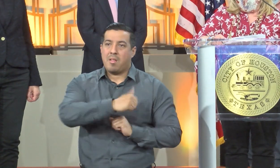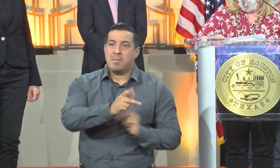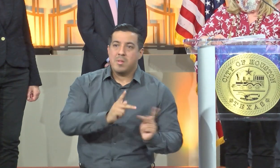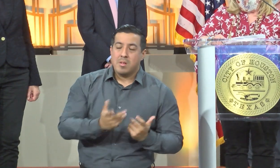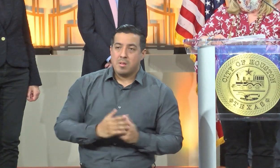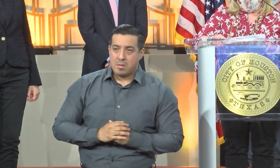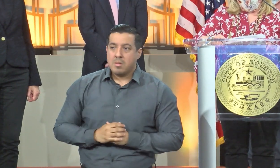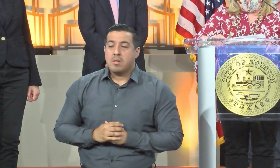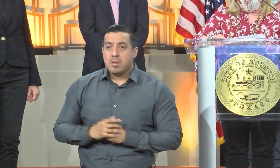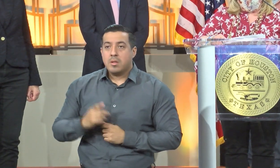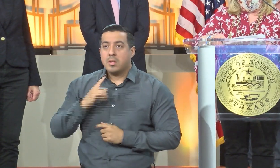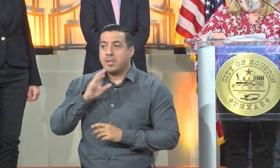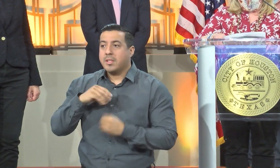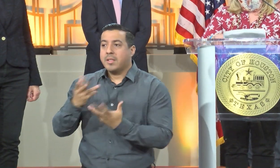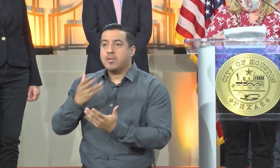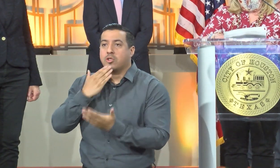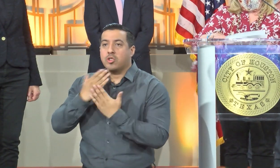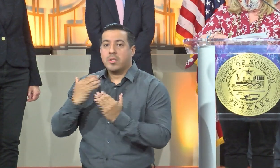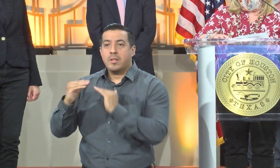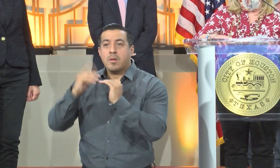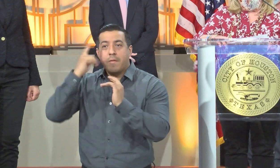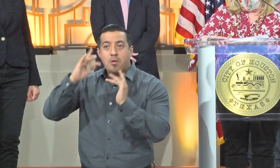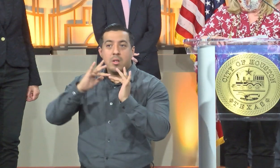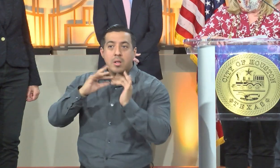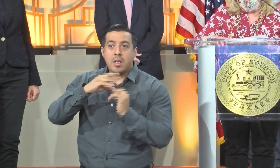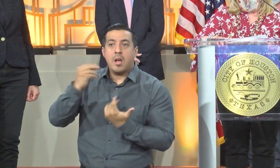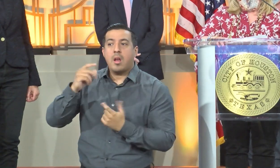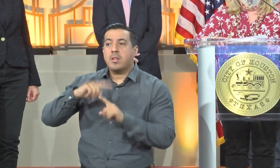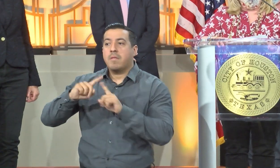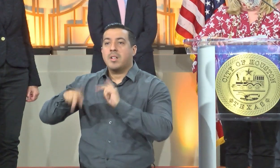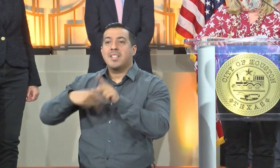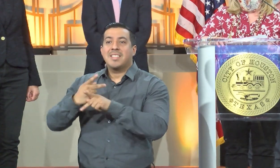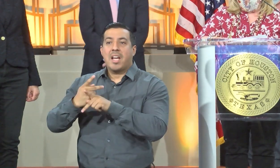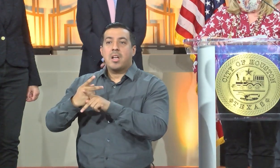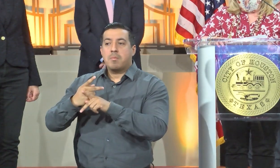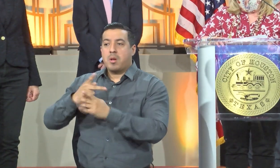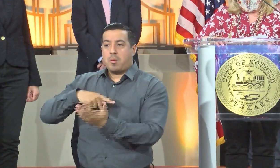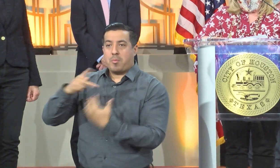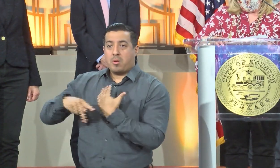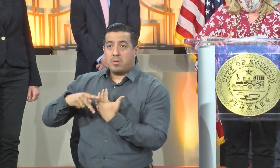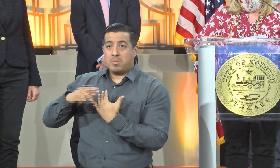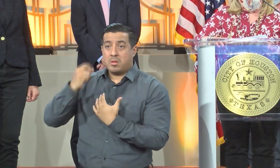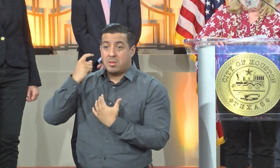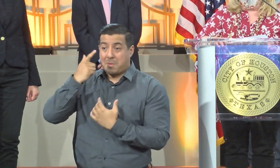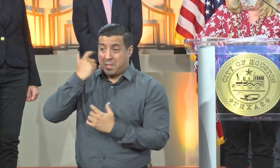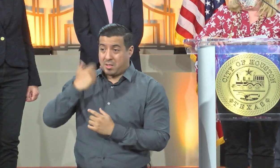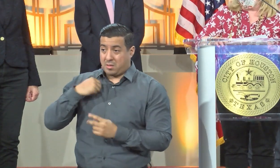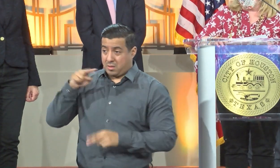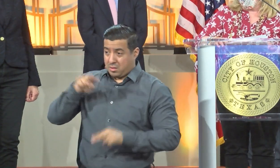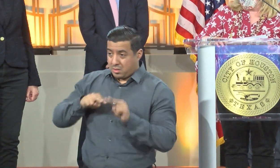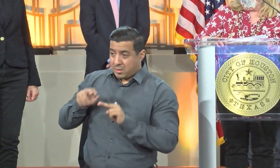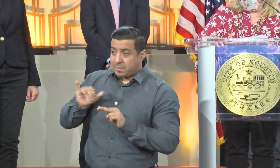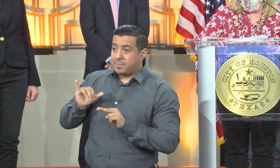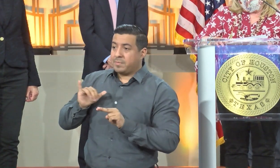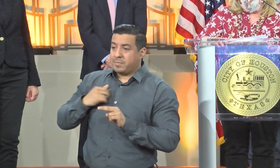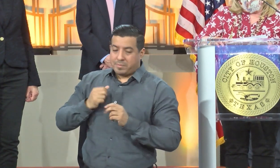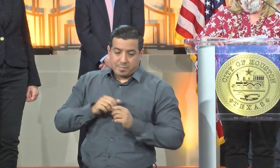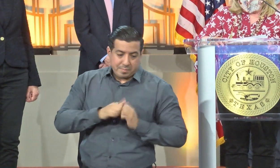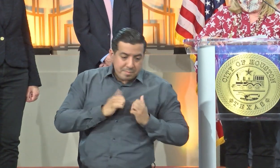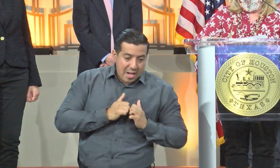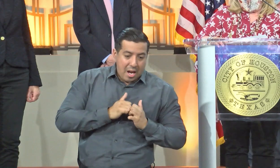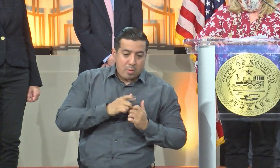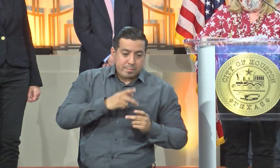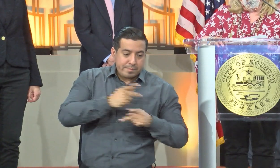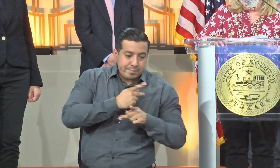need for comprehensive digital equity and internet adoption programs. So because of this, we've expanded ways to connect to Internet